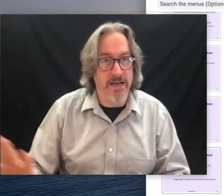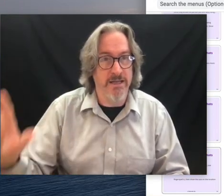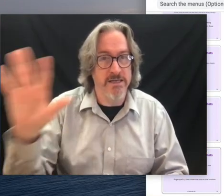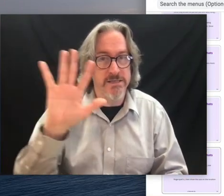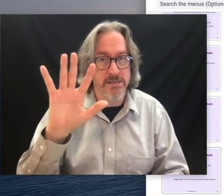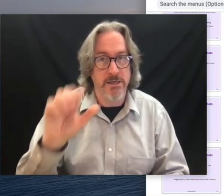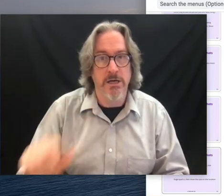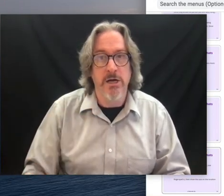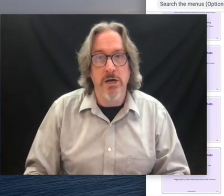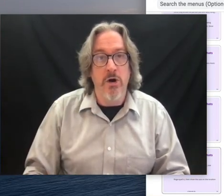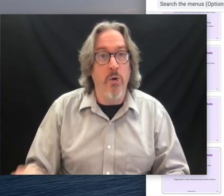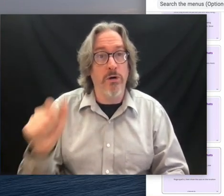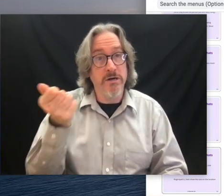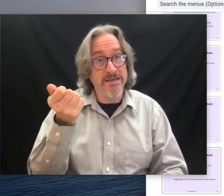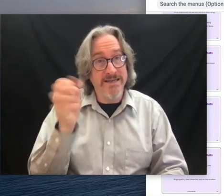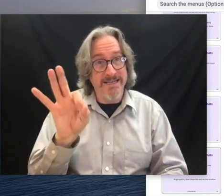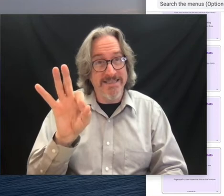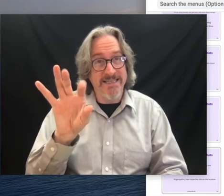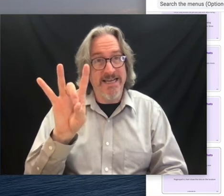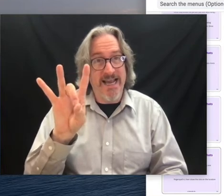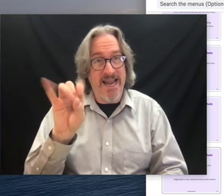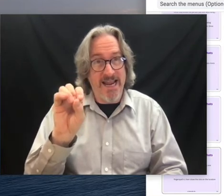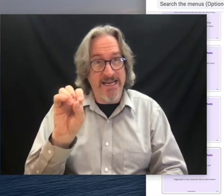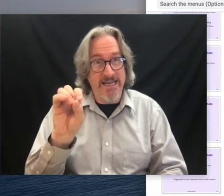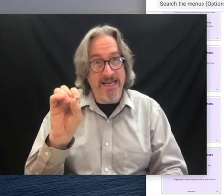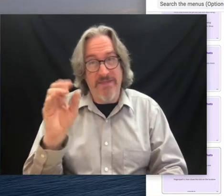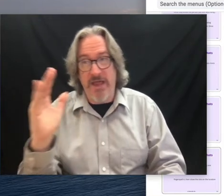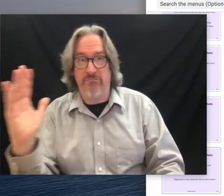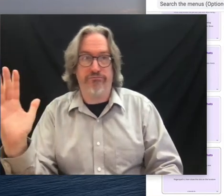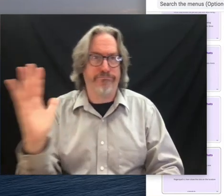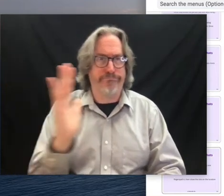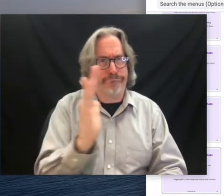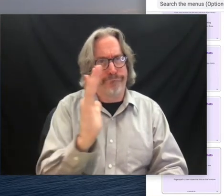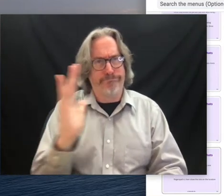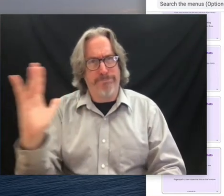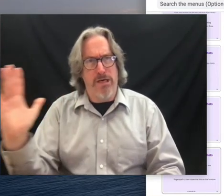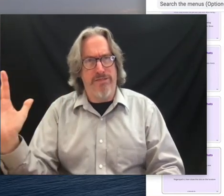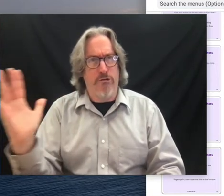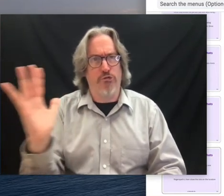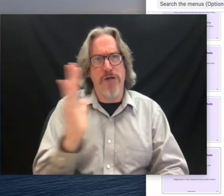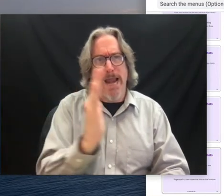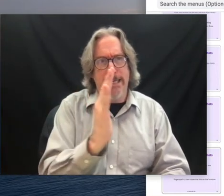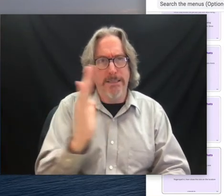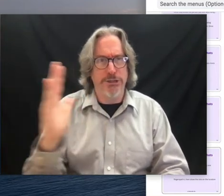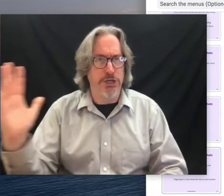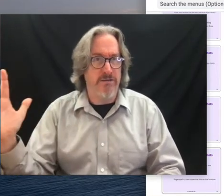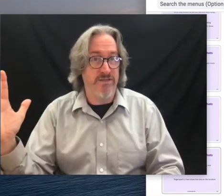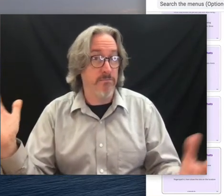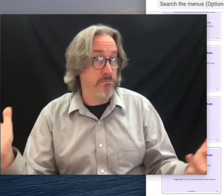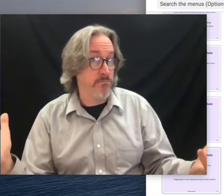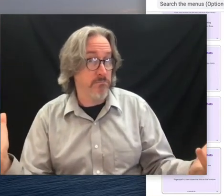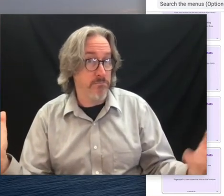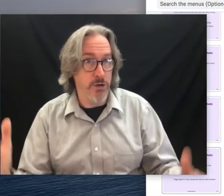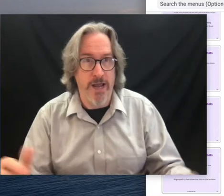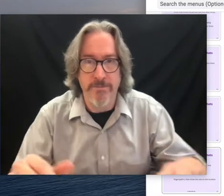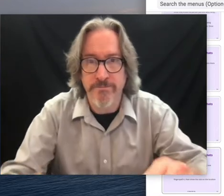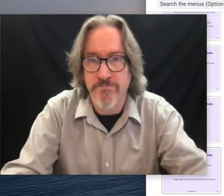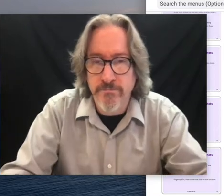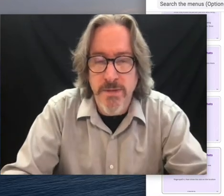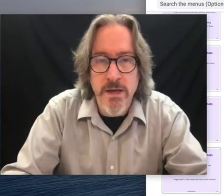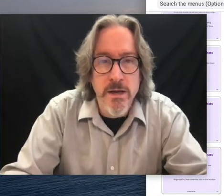the hand like this, or 1980, and then that range of them.